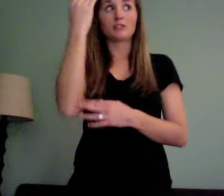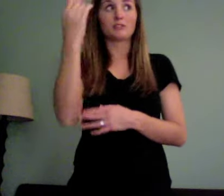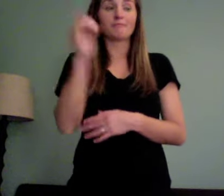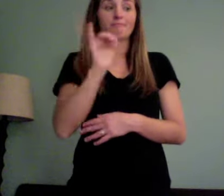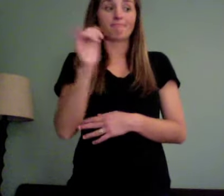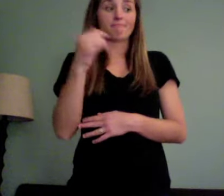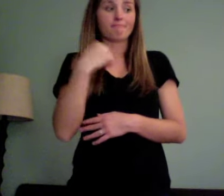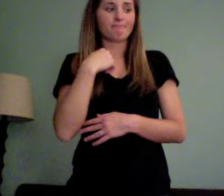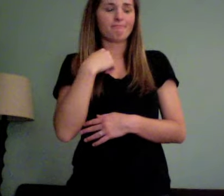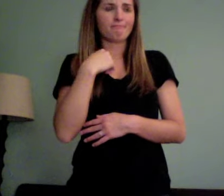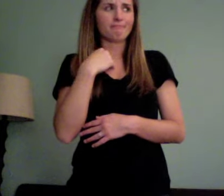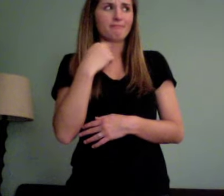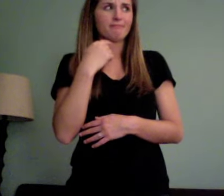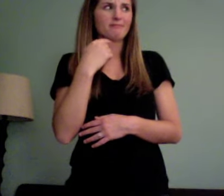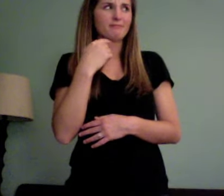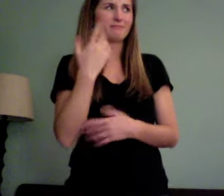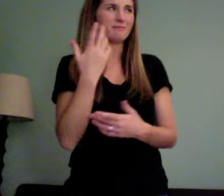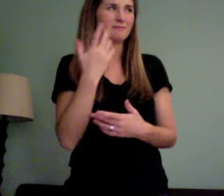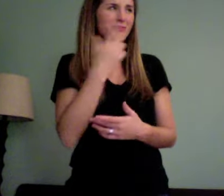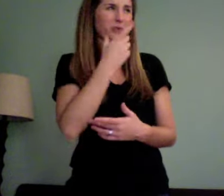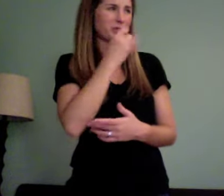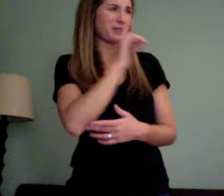Who in the world is that? Don't you mind your own business?